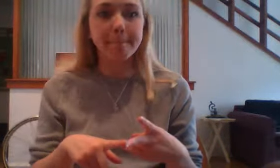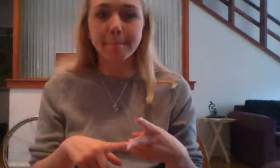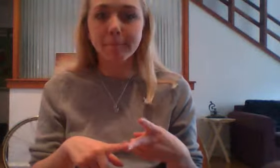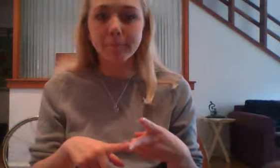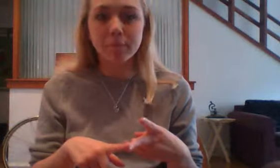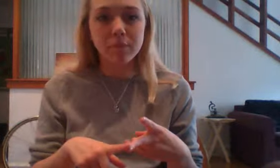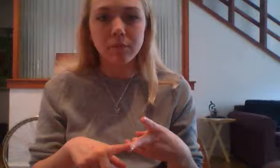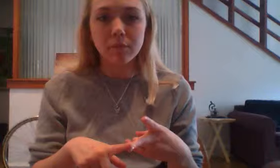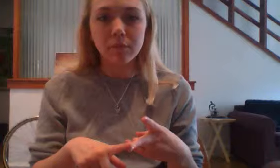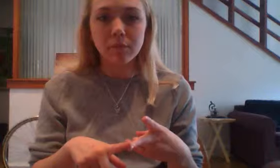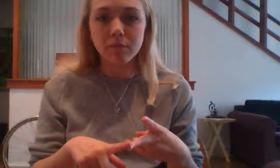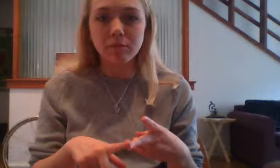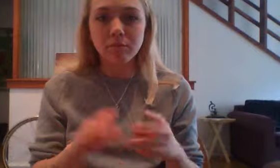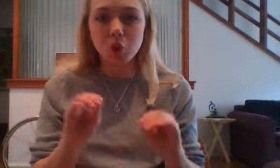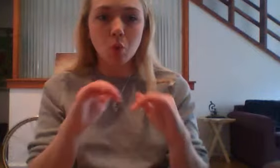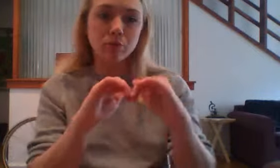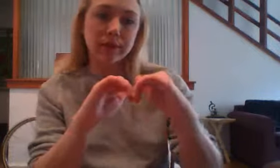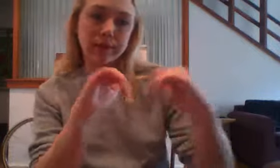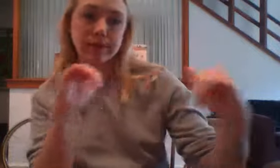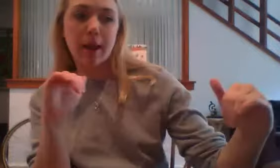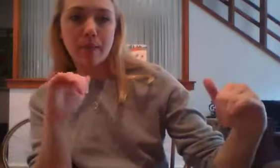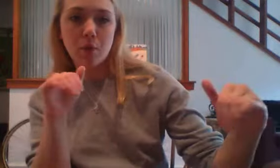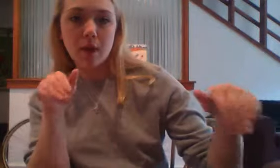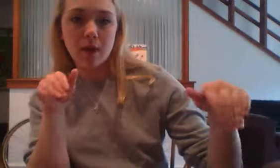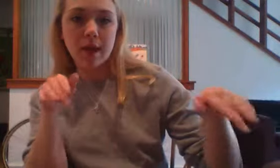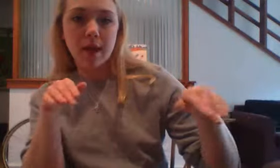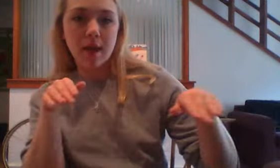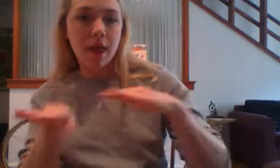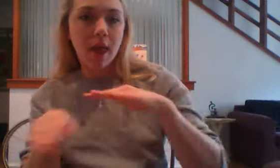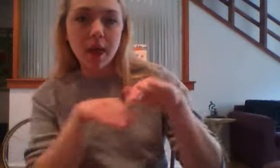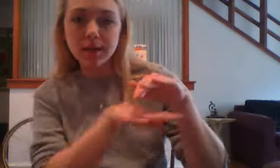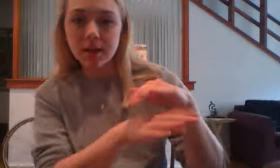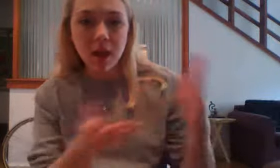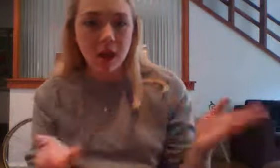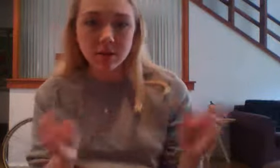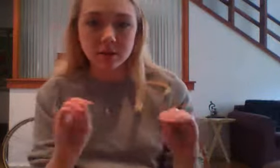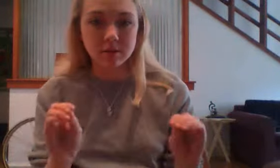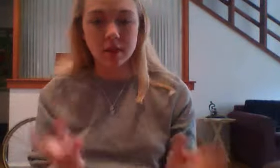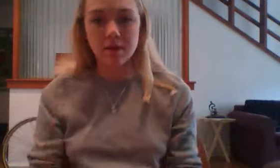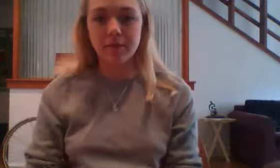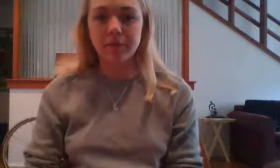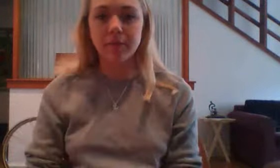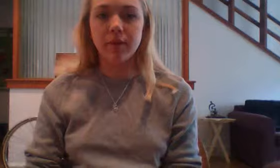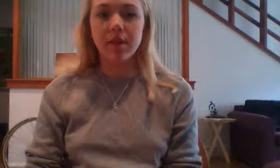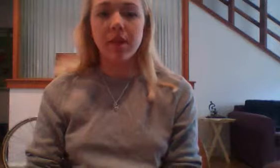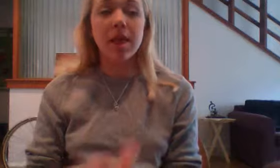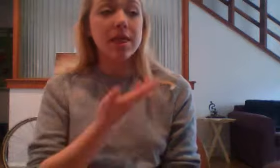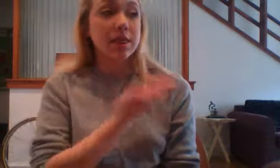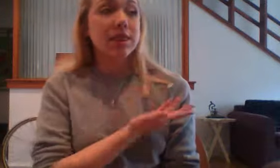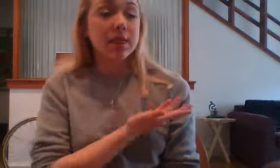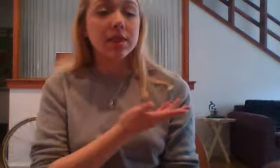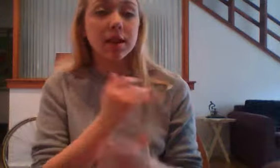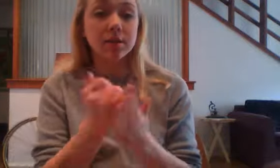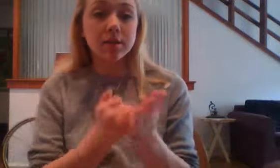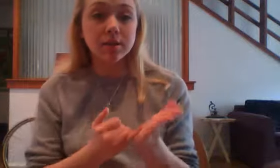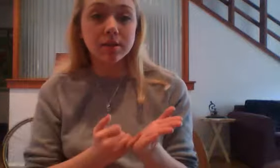kind of a separate location that people in wheelchairs have to go through. So to me, this design really does. It does the universal design. Everybody